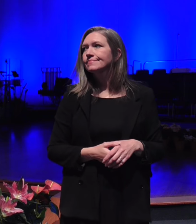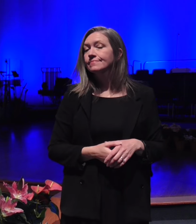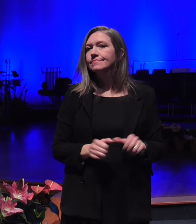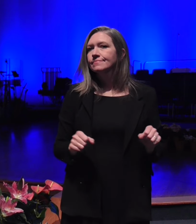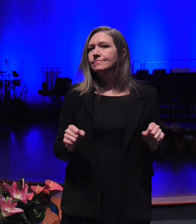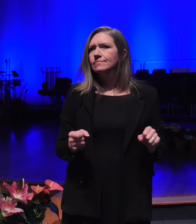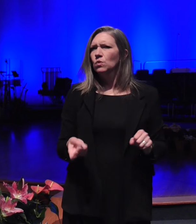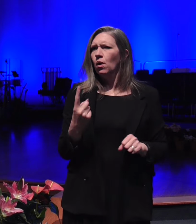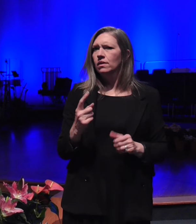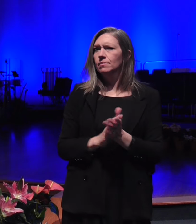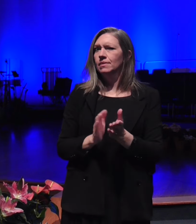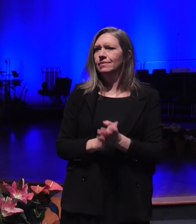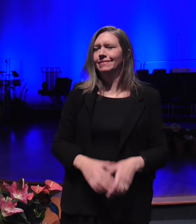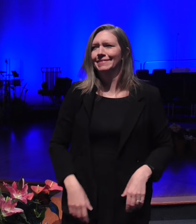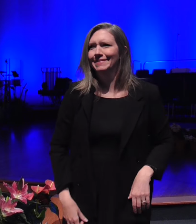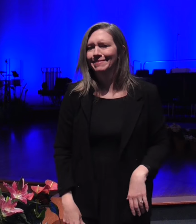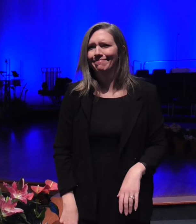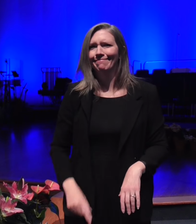Yes, one applause.